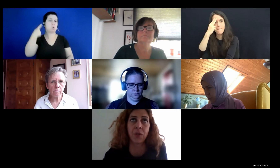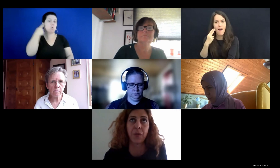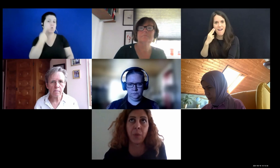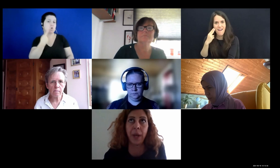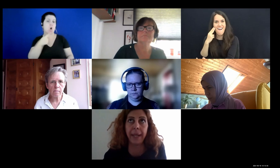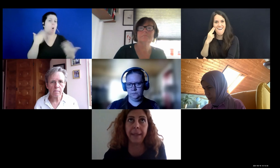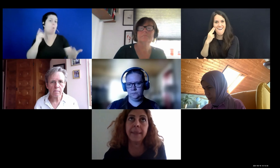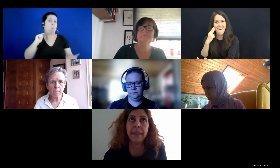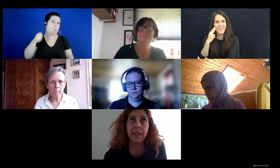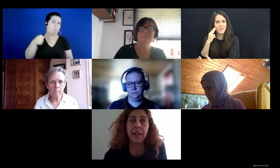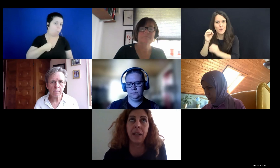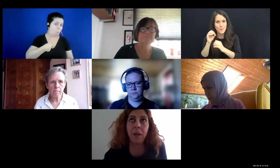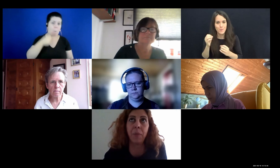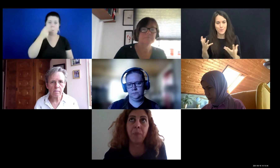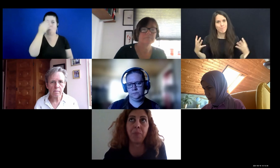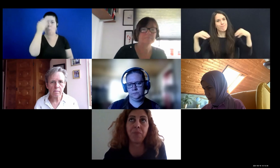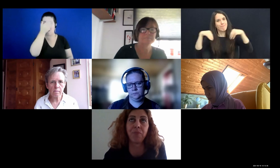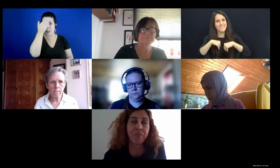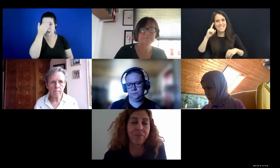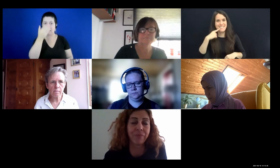because also the way